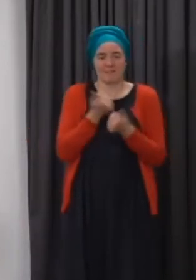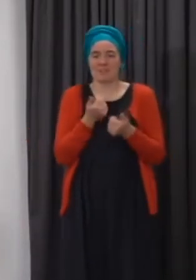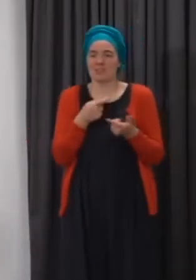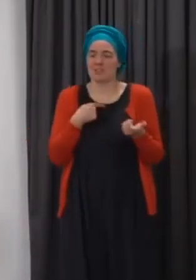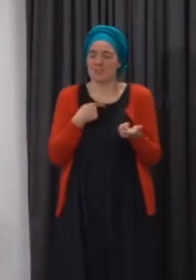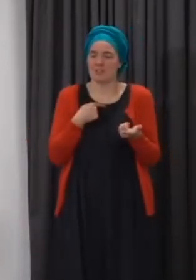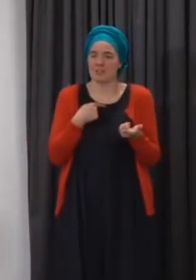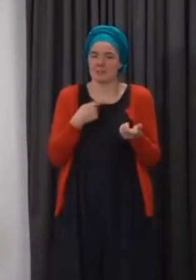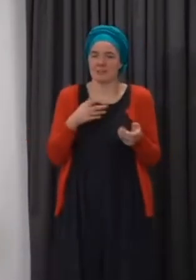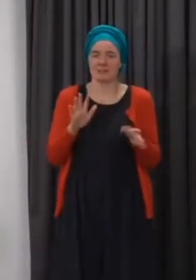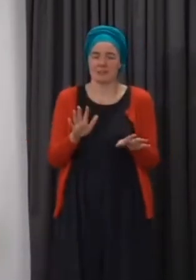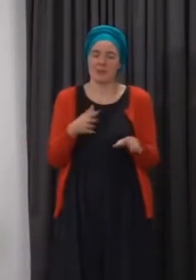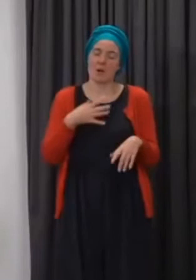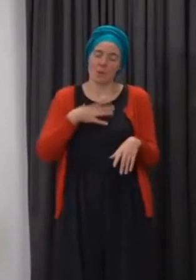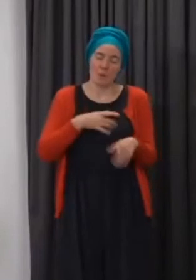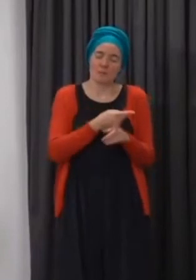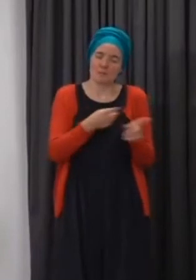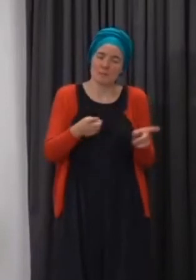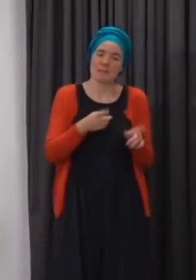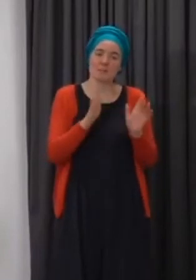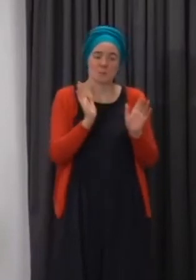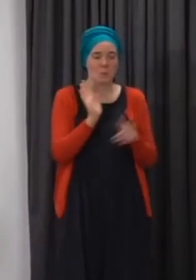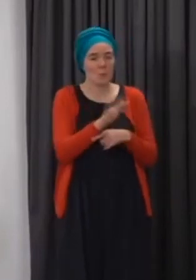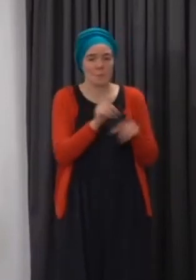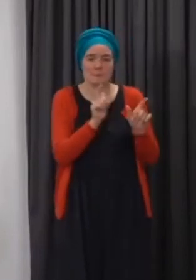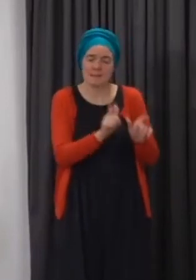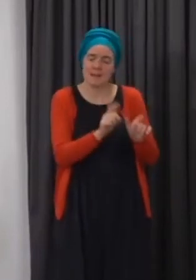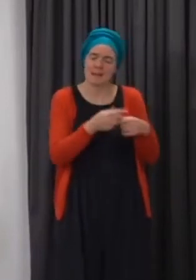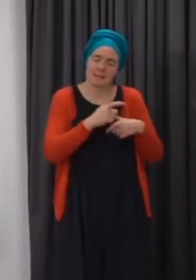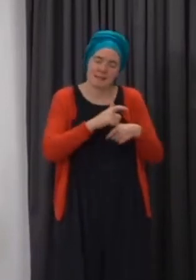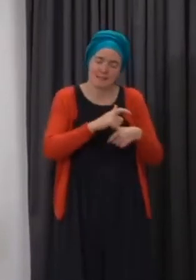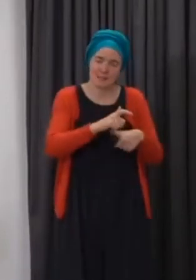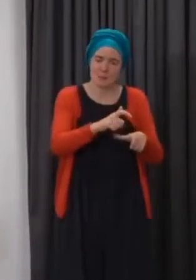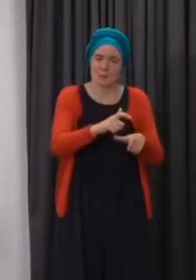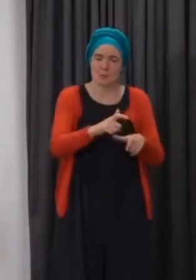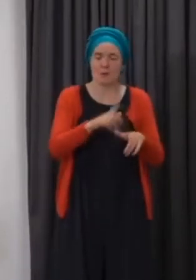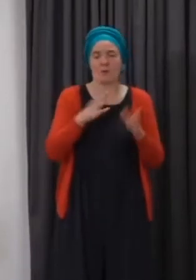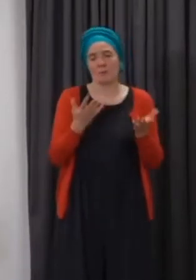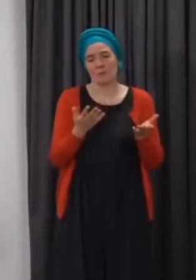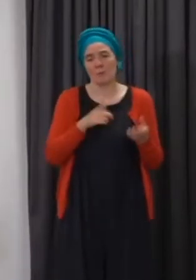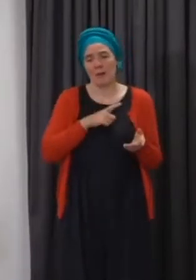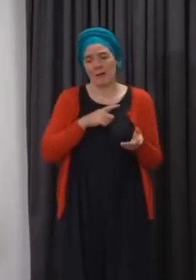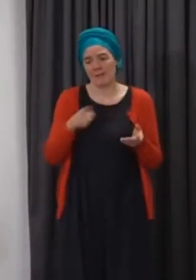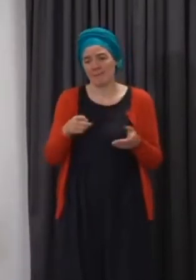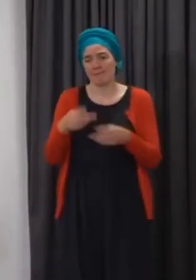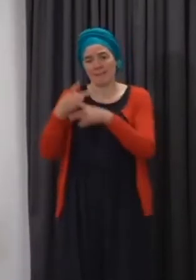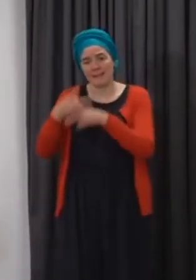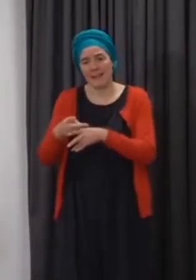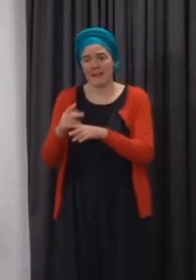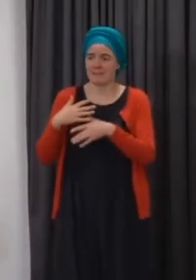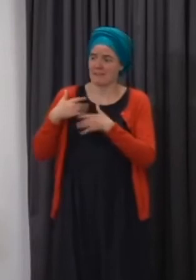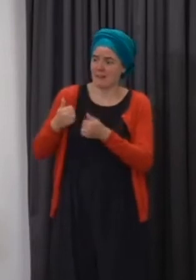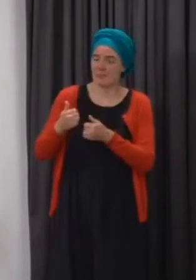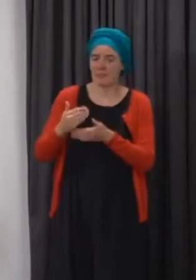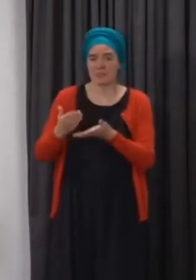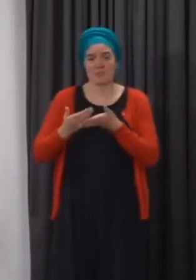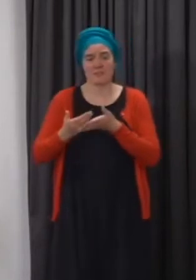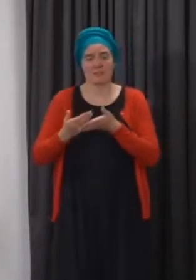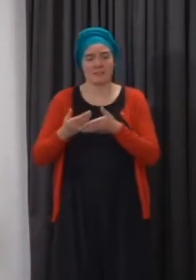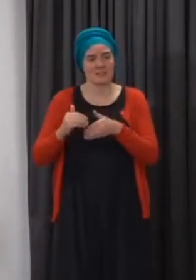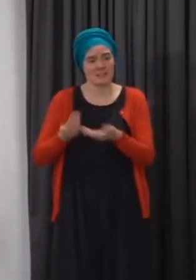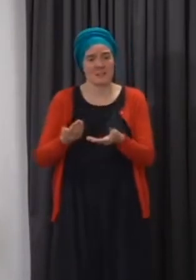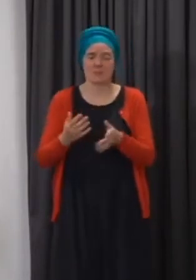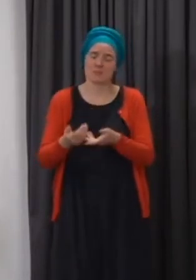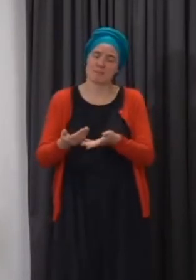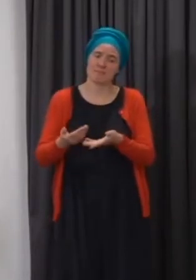at home and help us to protect our health and care services. Thank you, Stefan. I'm going to now move to Dan Bevan